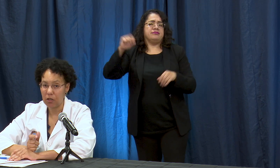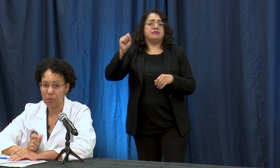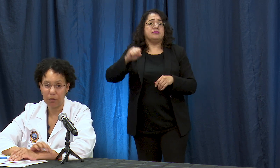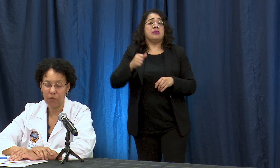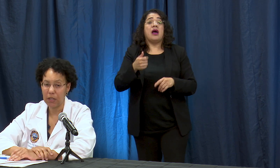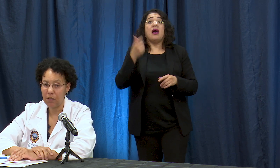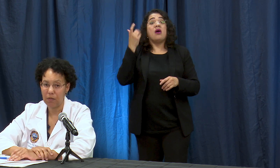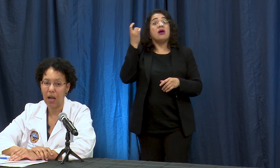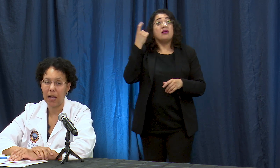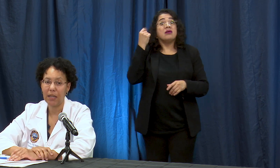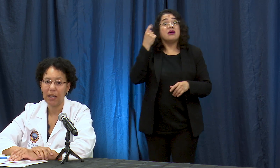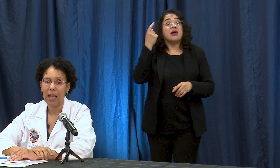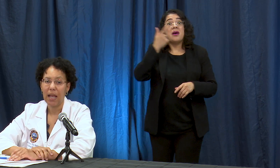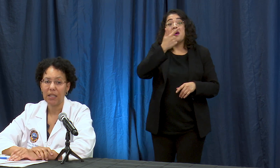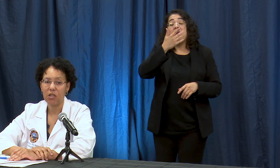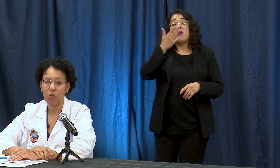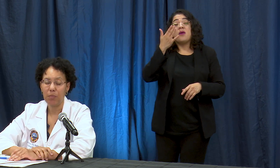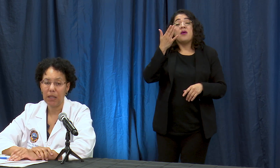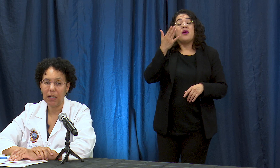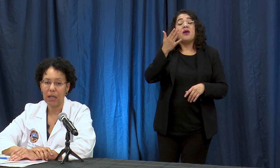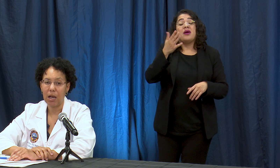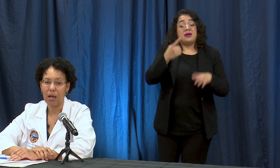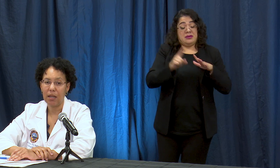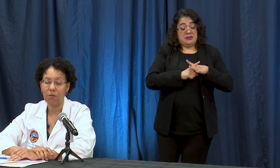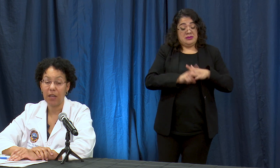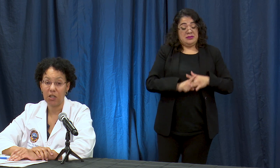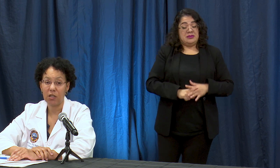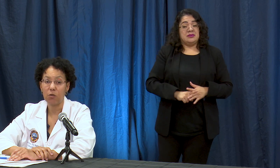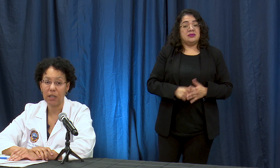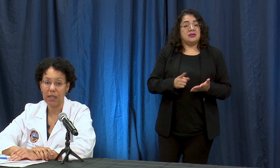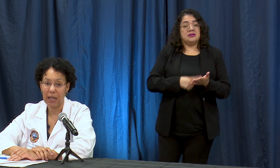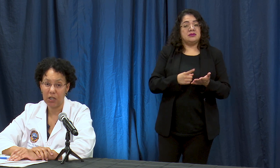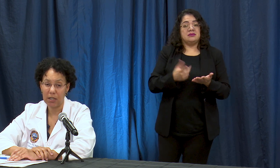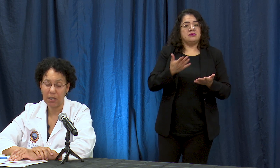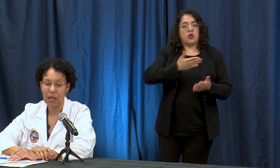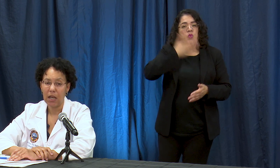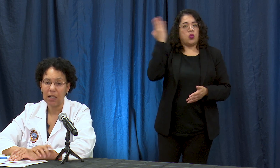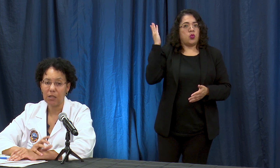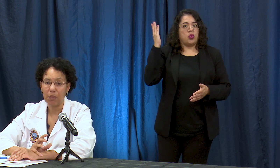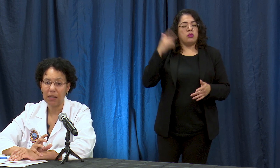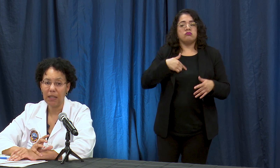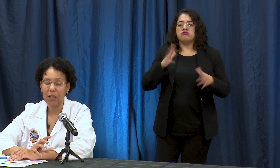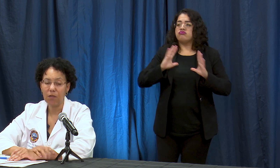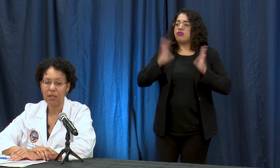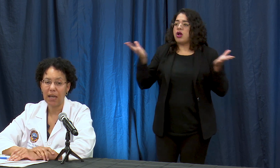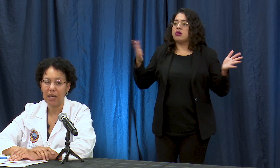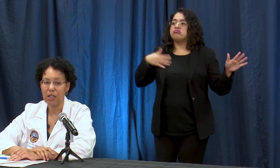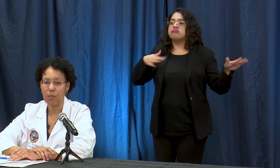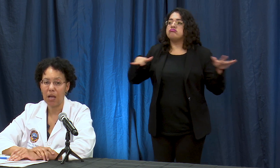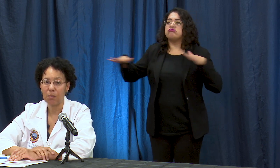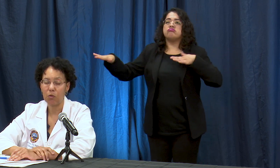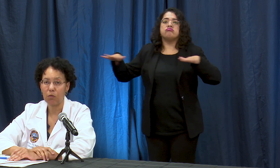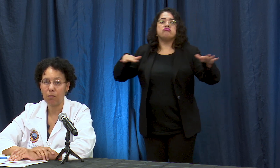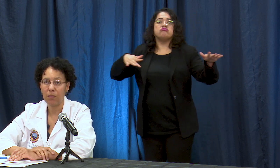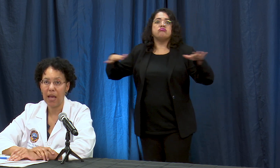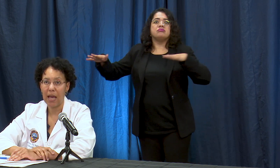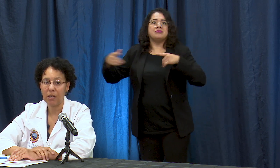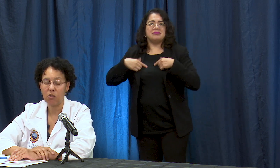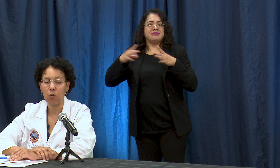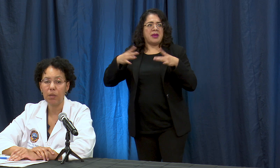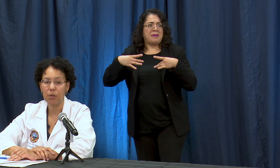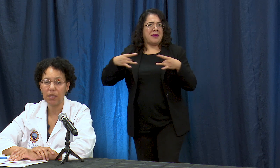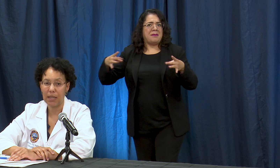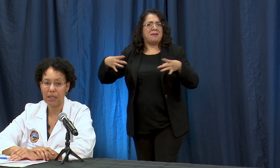so you can look perfectly fine and still be infectious or contagious. It's believed that it's possible